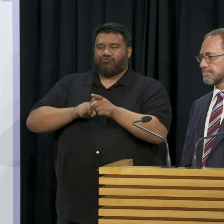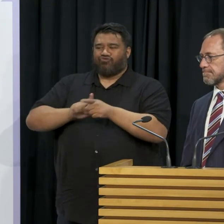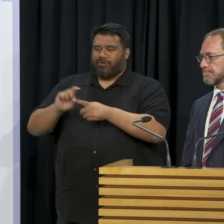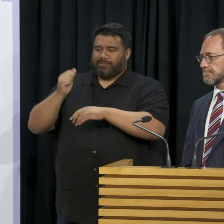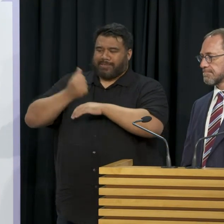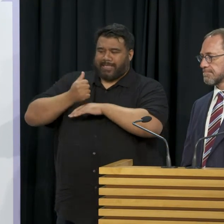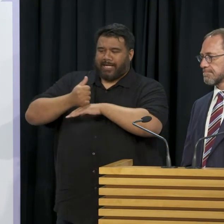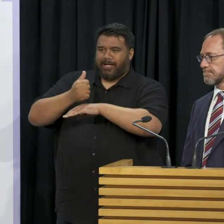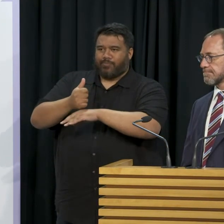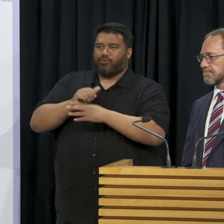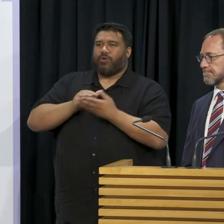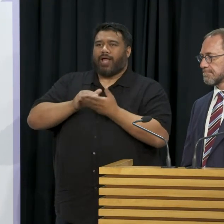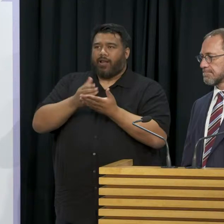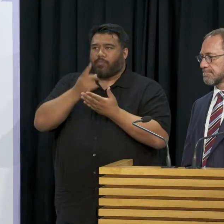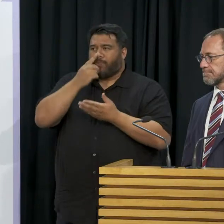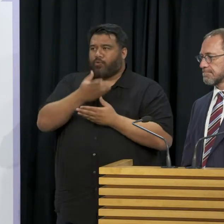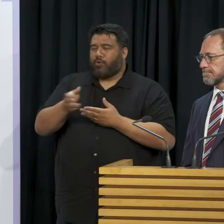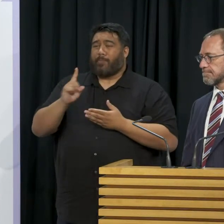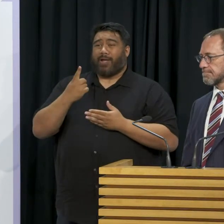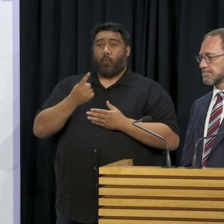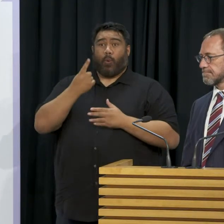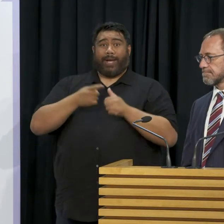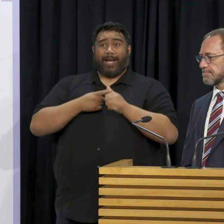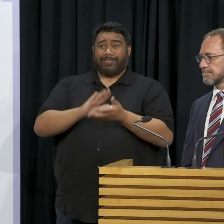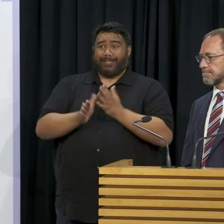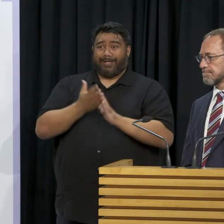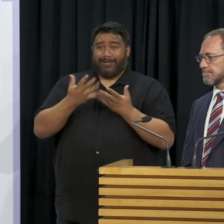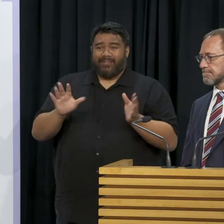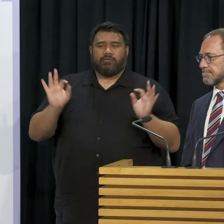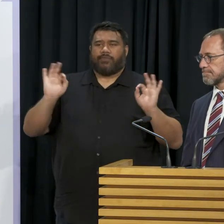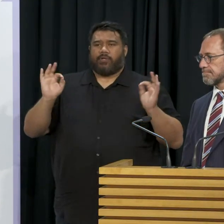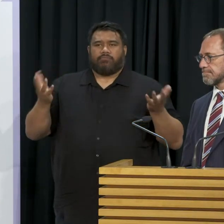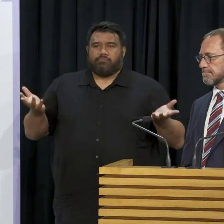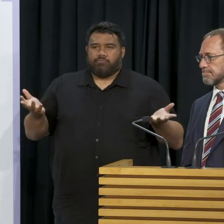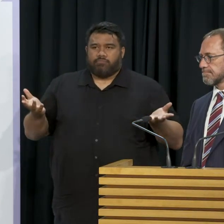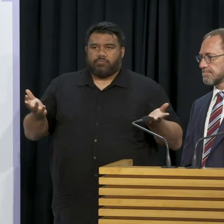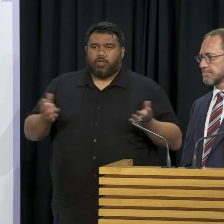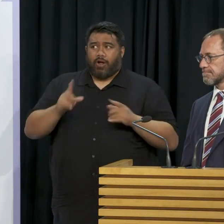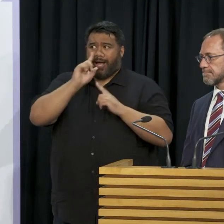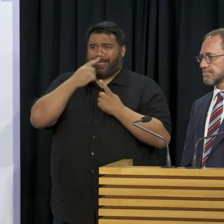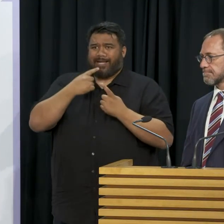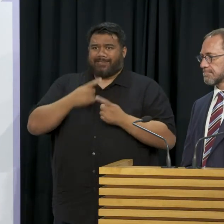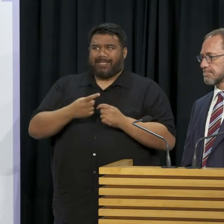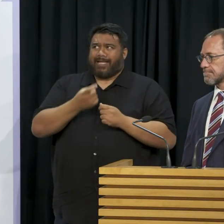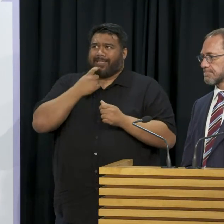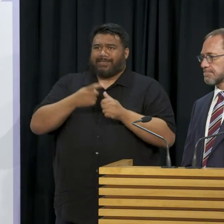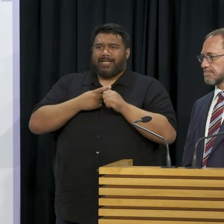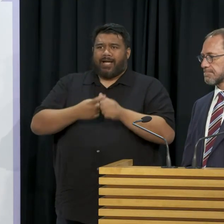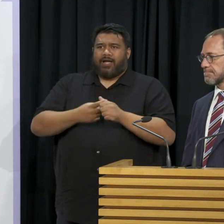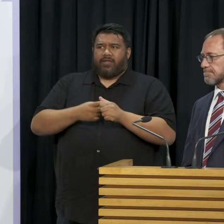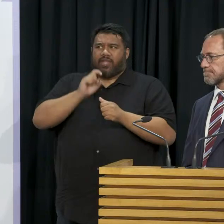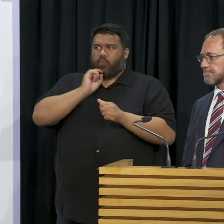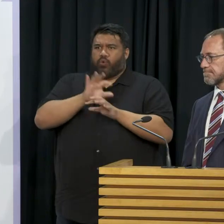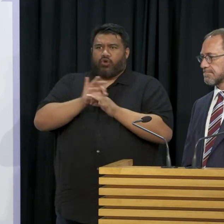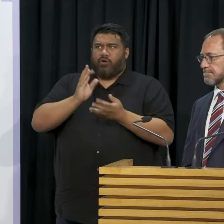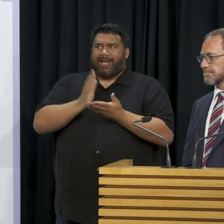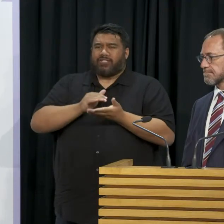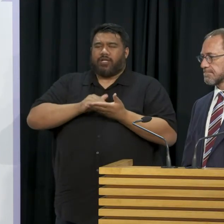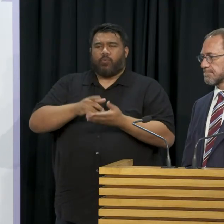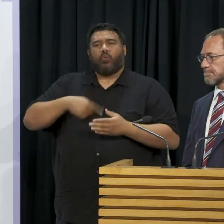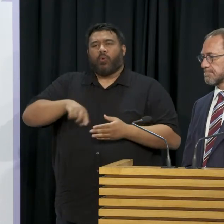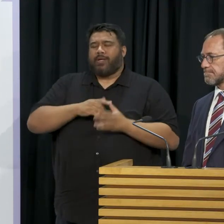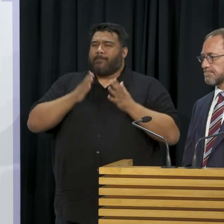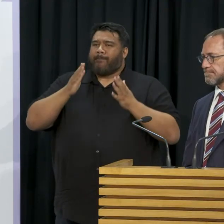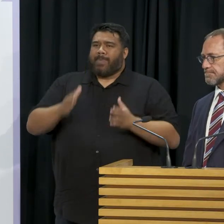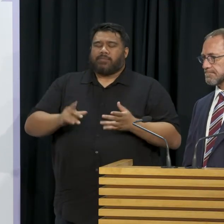we have is there is no single answer here. And so what I'm not going to present is simplistic solutions that won't shift the dial. We have to do something